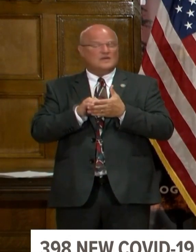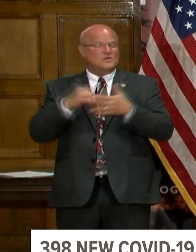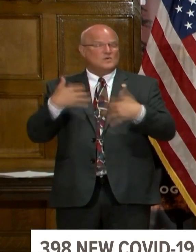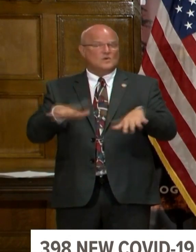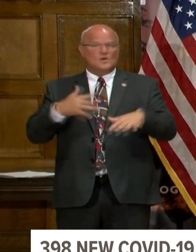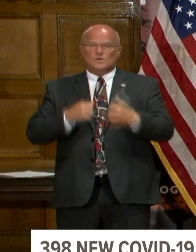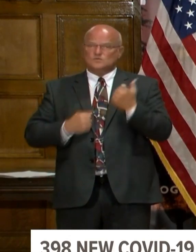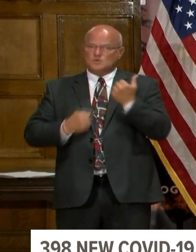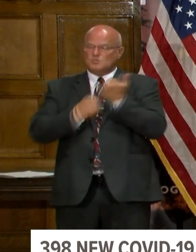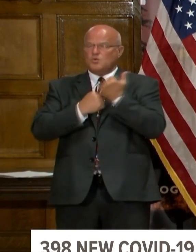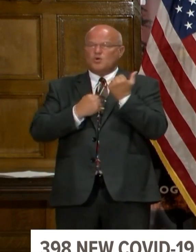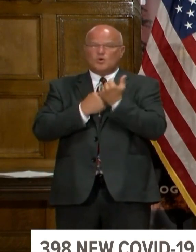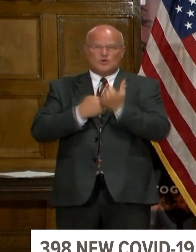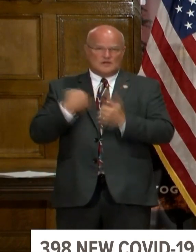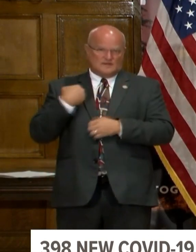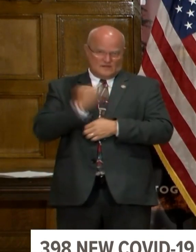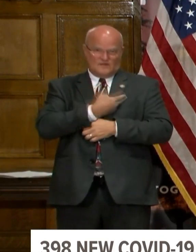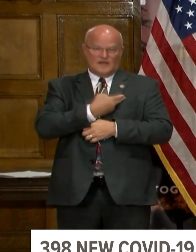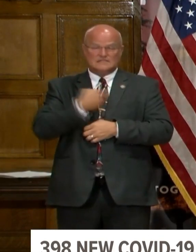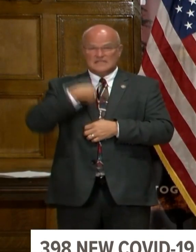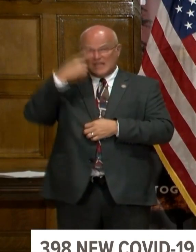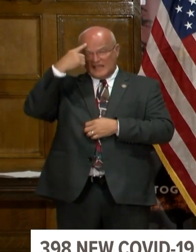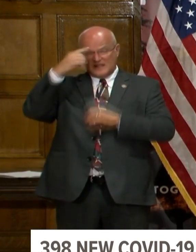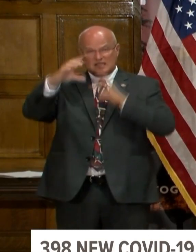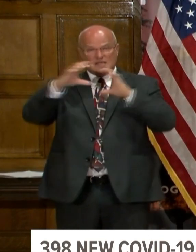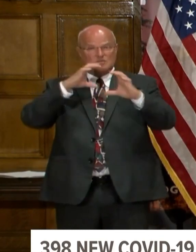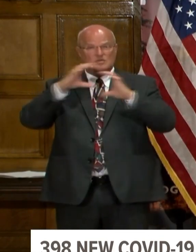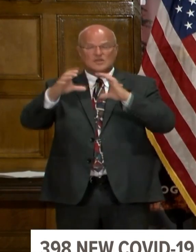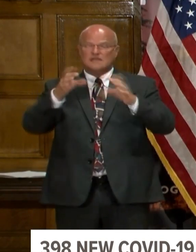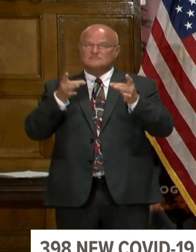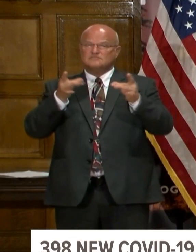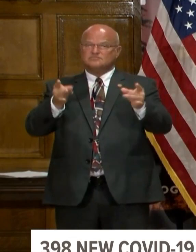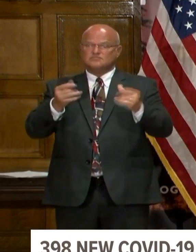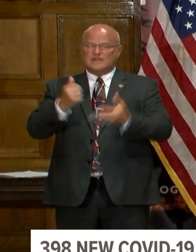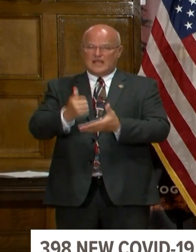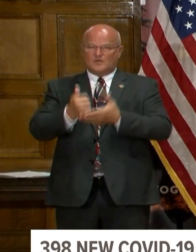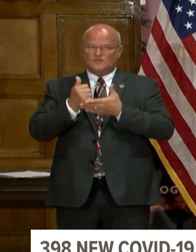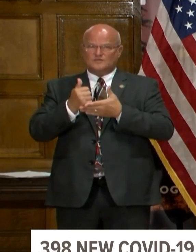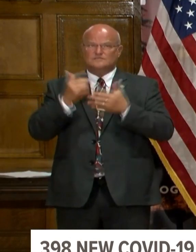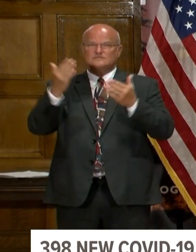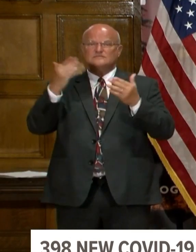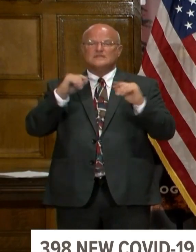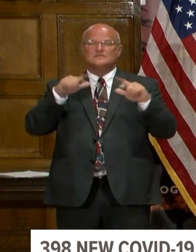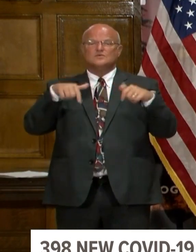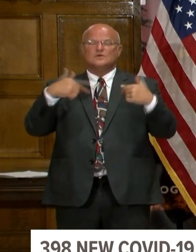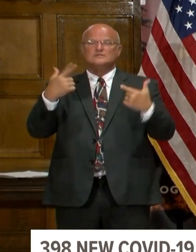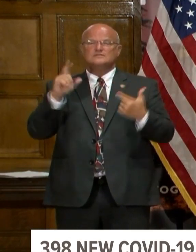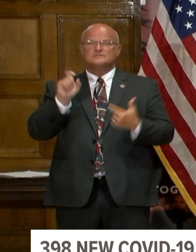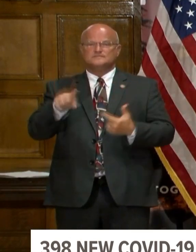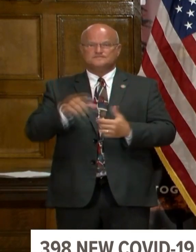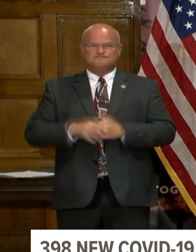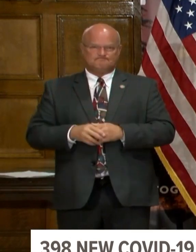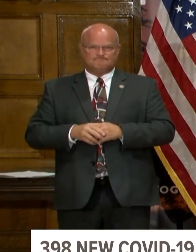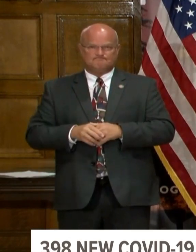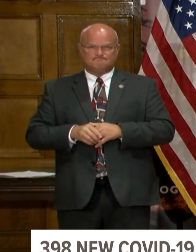very supportive, and I think their communication has been very helpful. Next question.